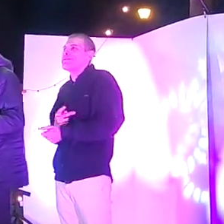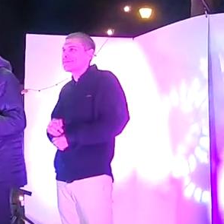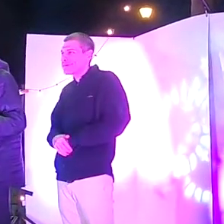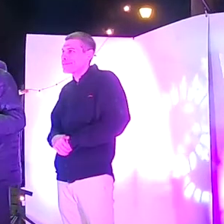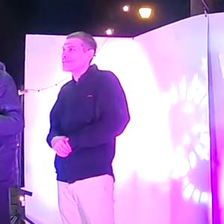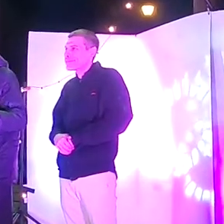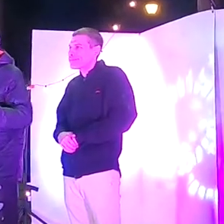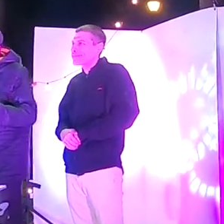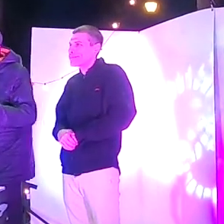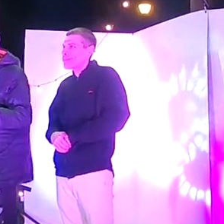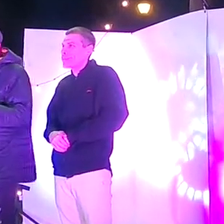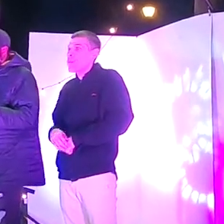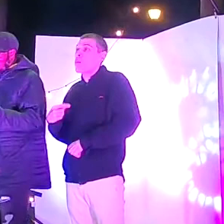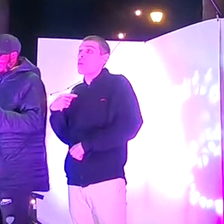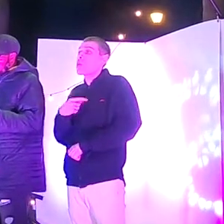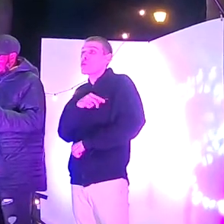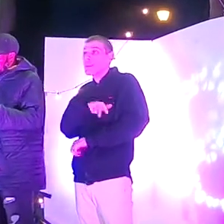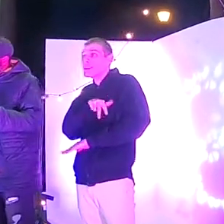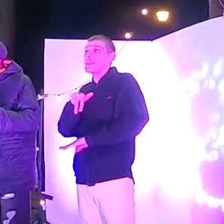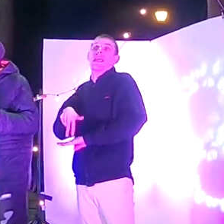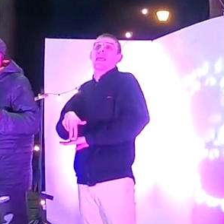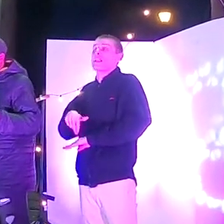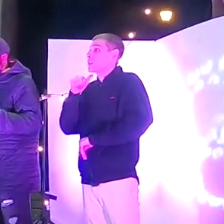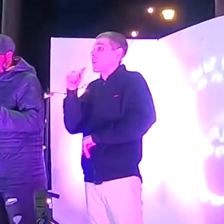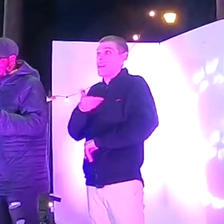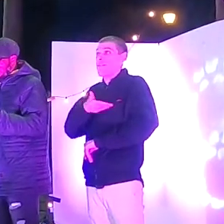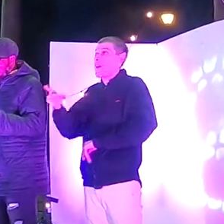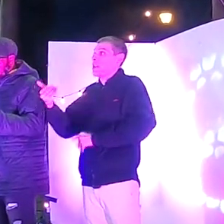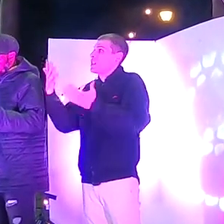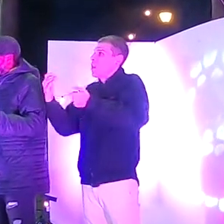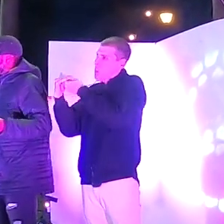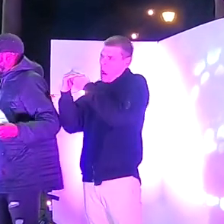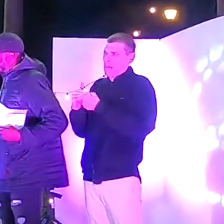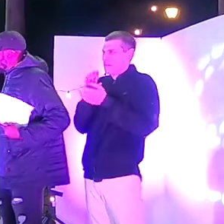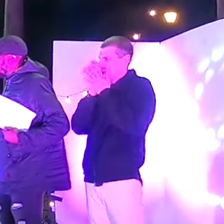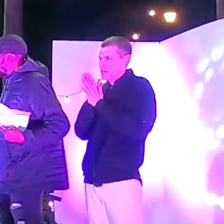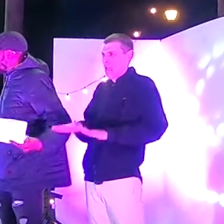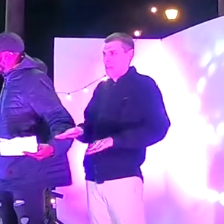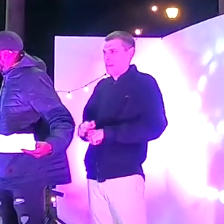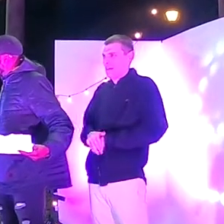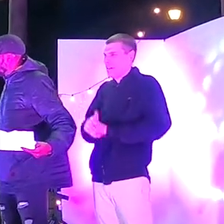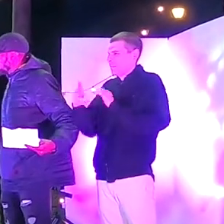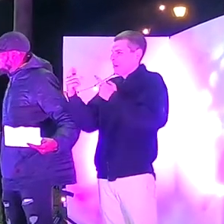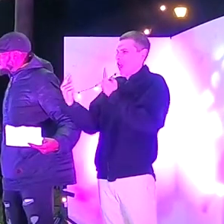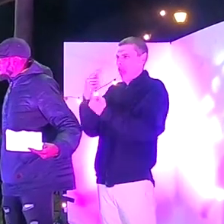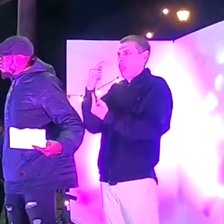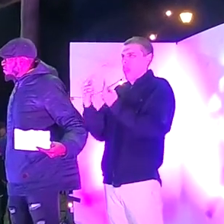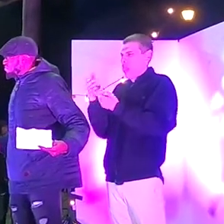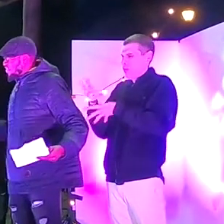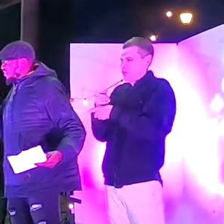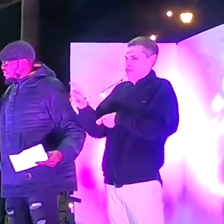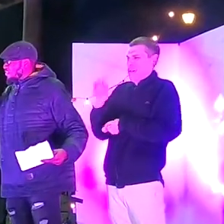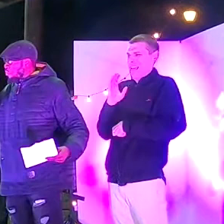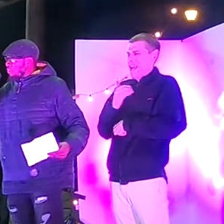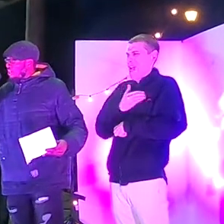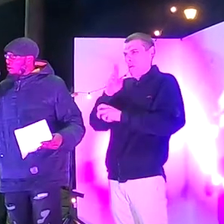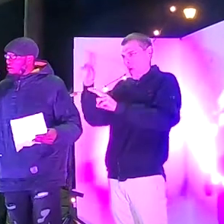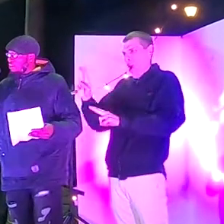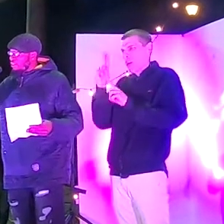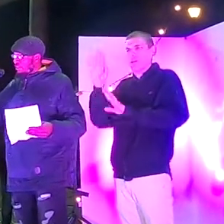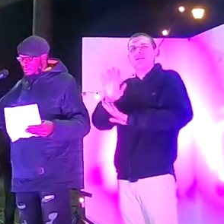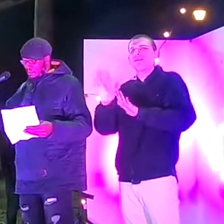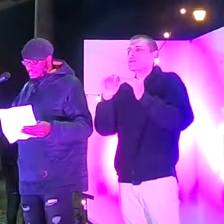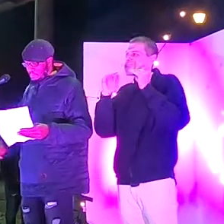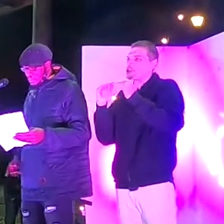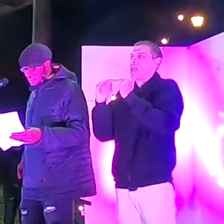Even when we stand non-violent, they still want us silent. Slandering our honor, but justice will be